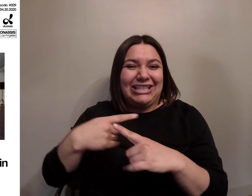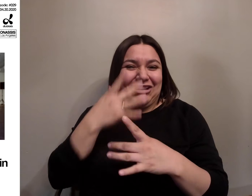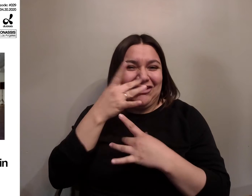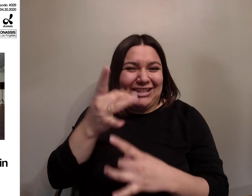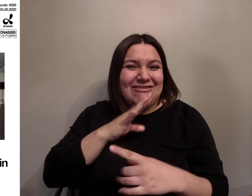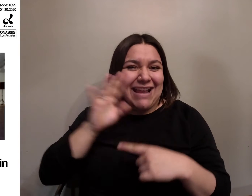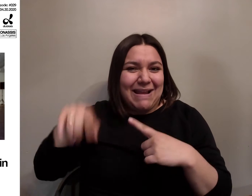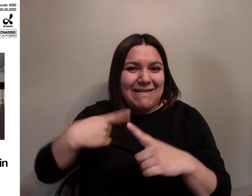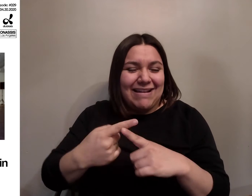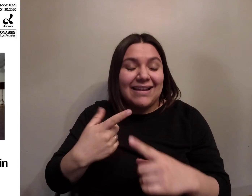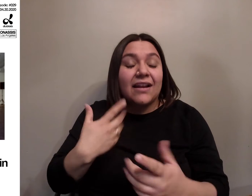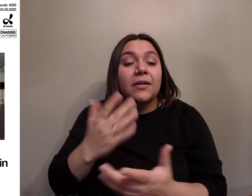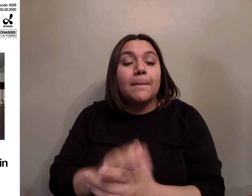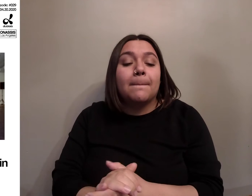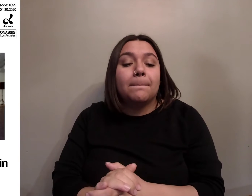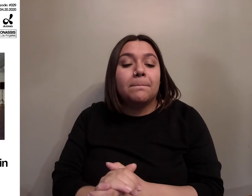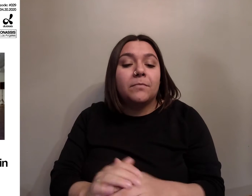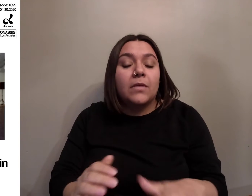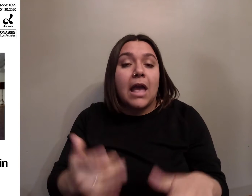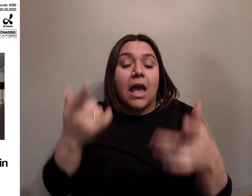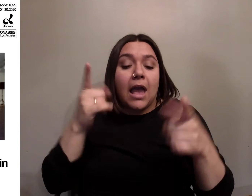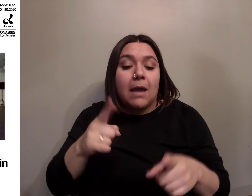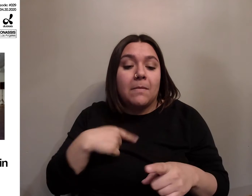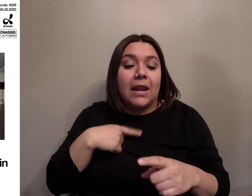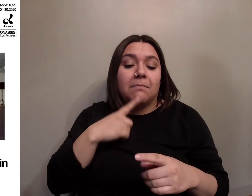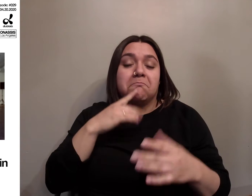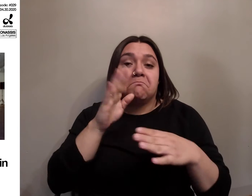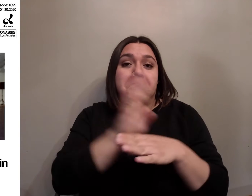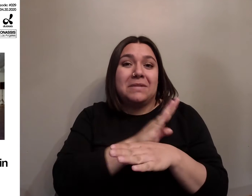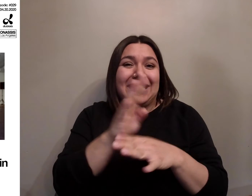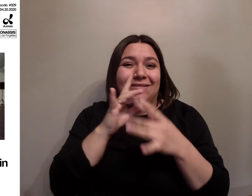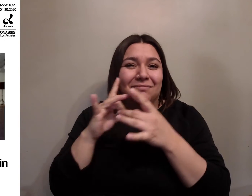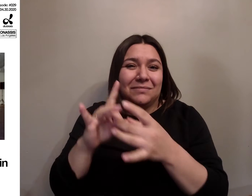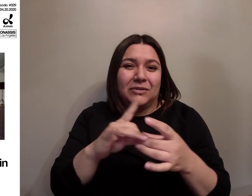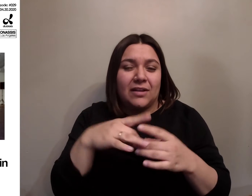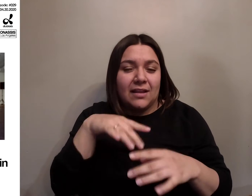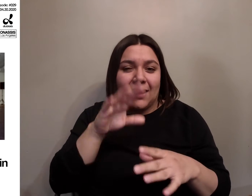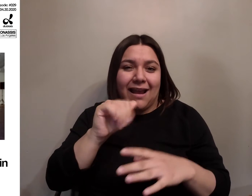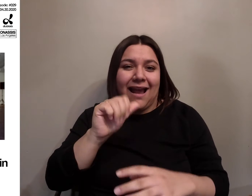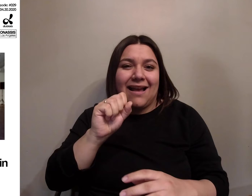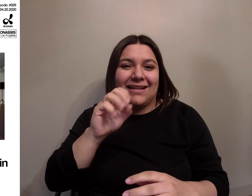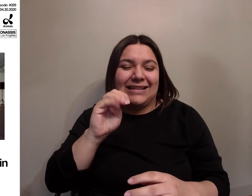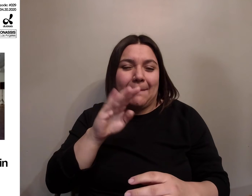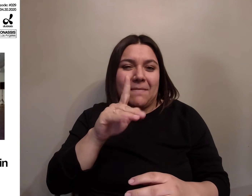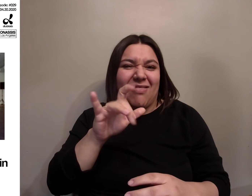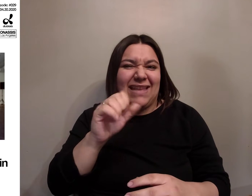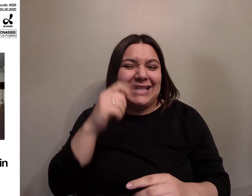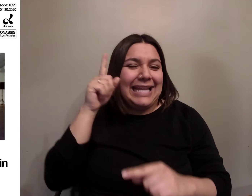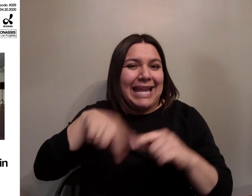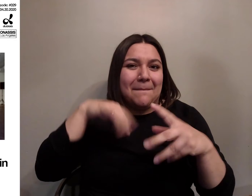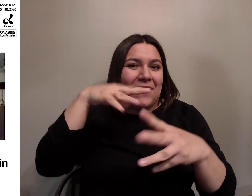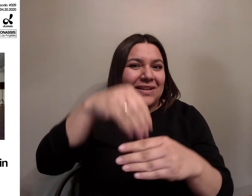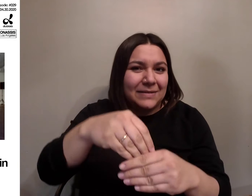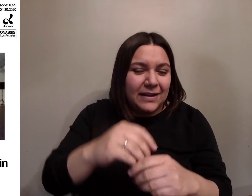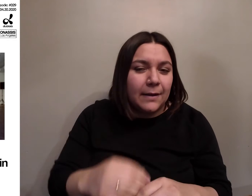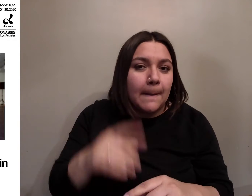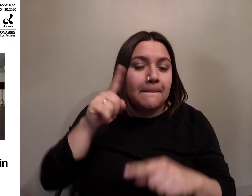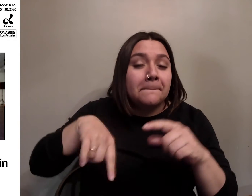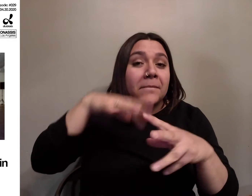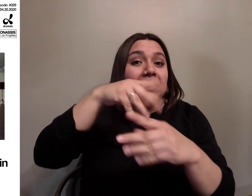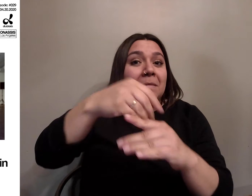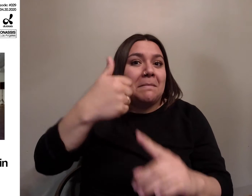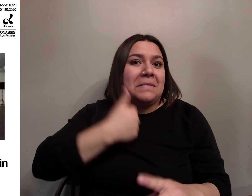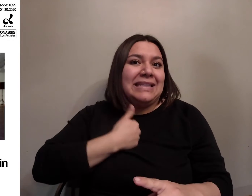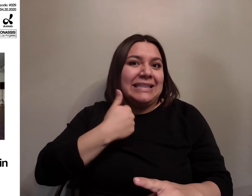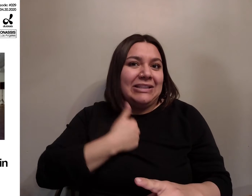one, because normally I don't, because I'm so busy coordinating the assemblies, I don't have time to participate in